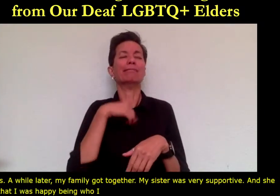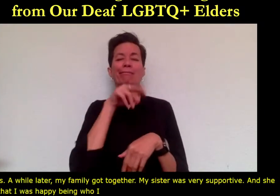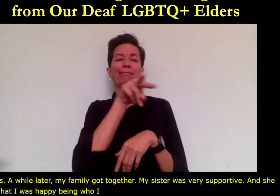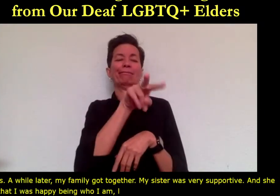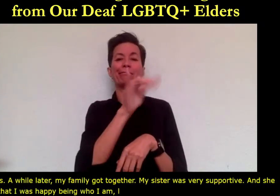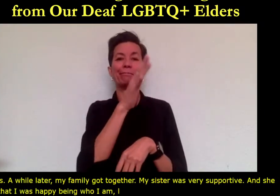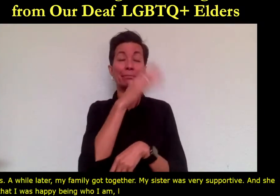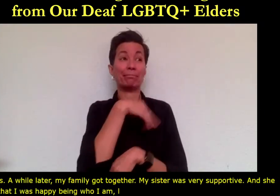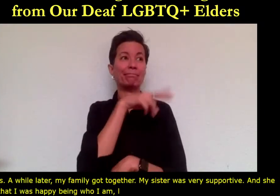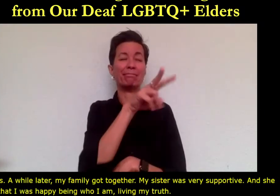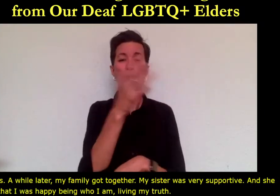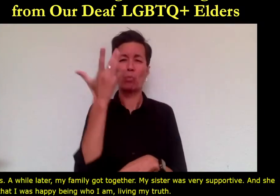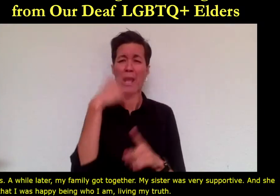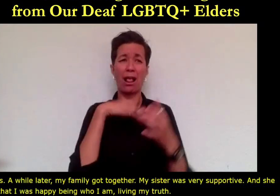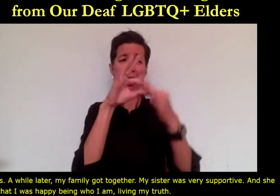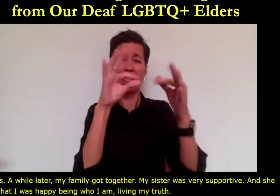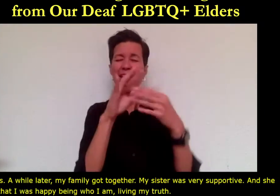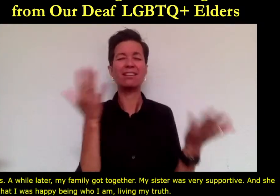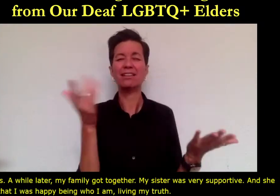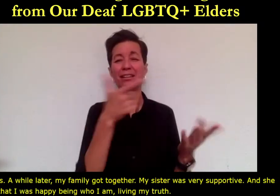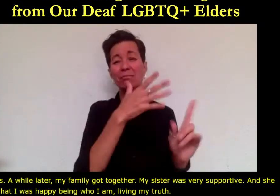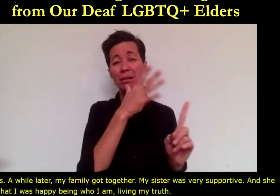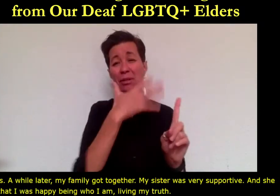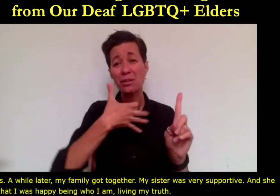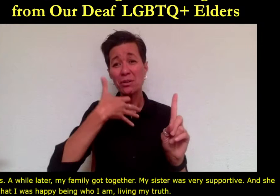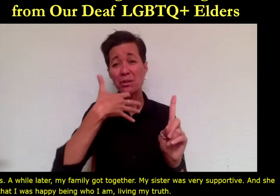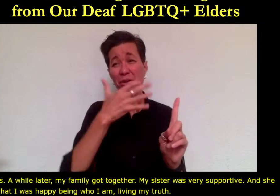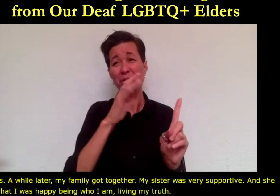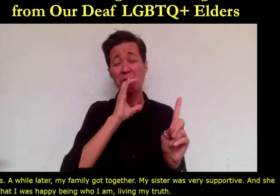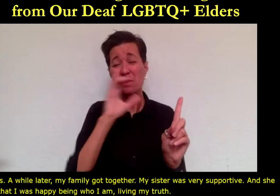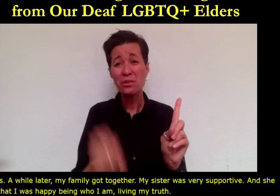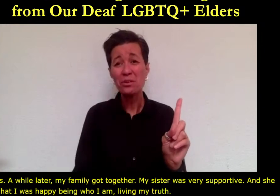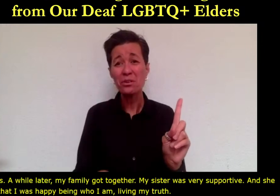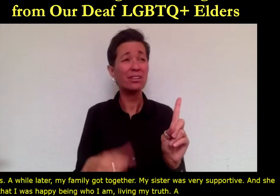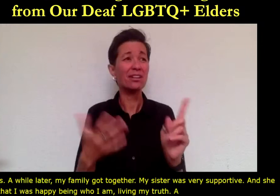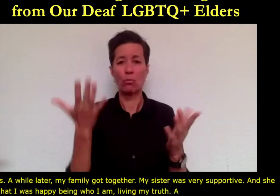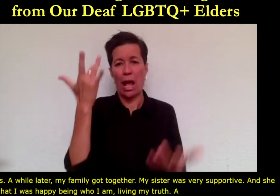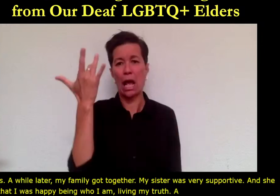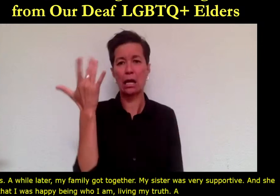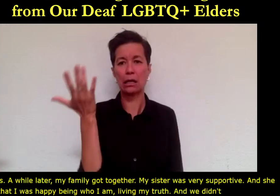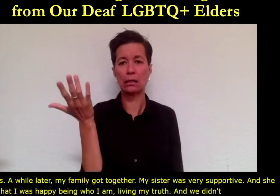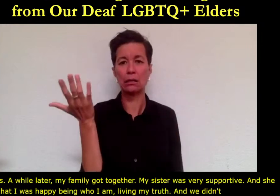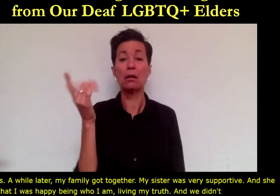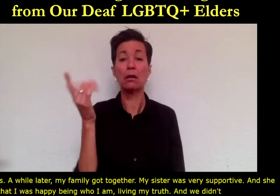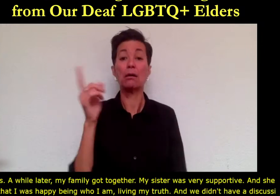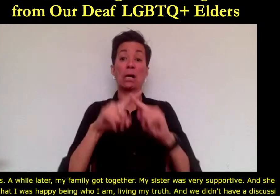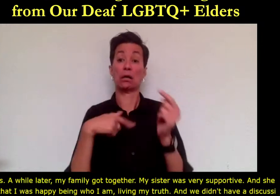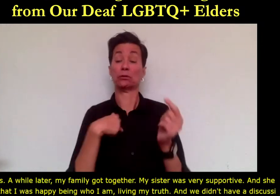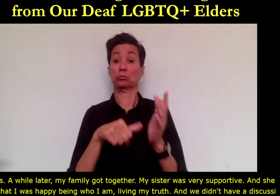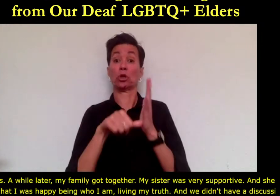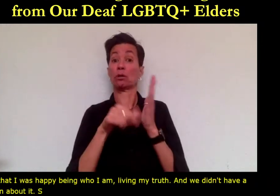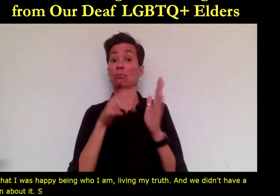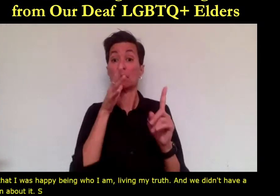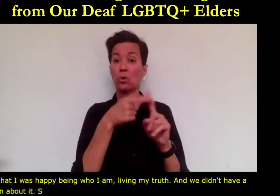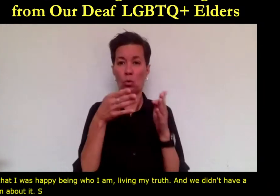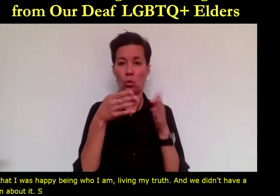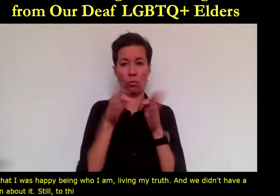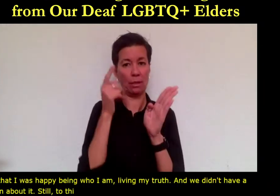to this day we have a real discussion about it um my mother's older um i figured what am i going to tell her